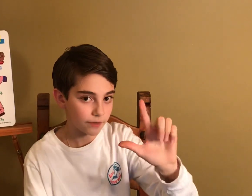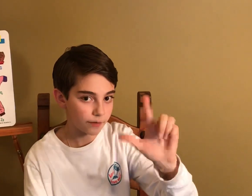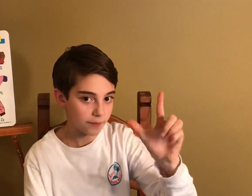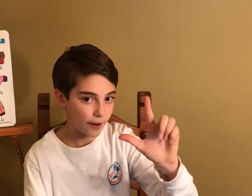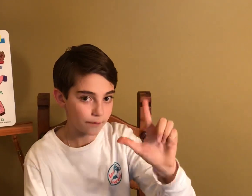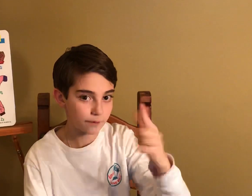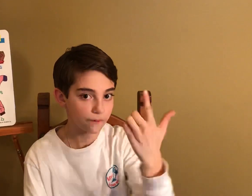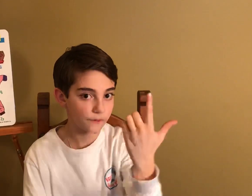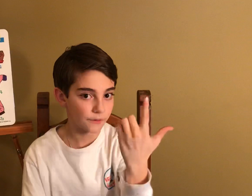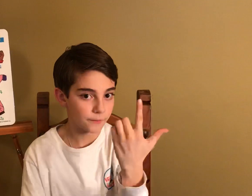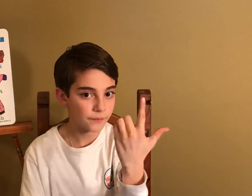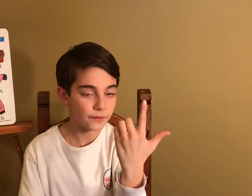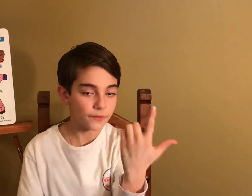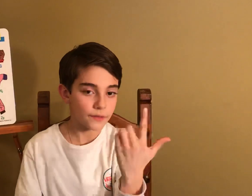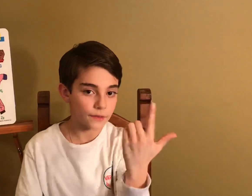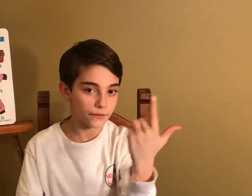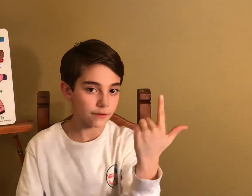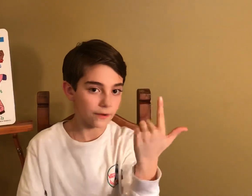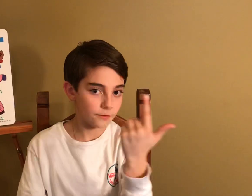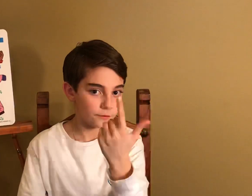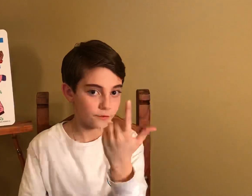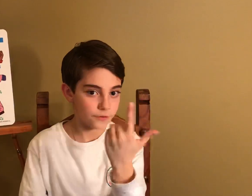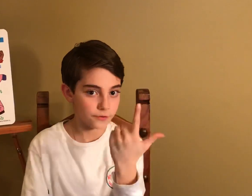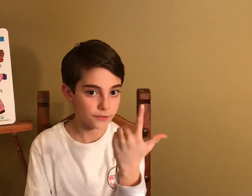it's backwards, so this is how you should do it.